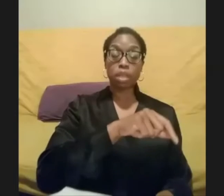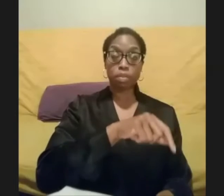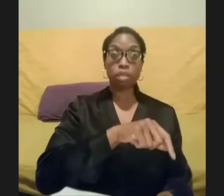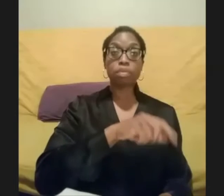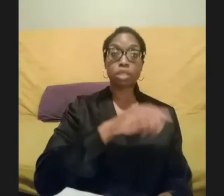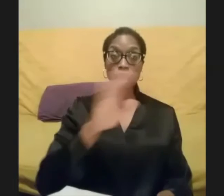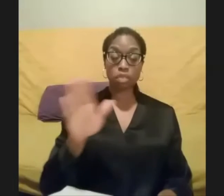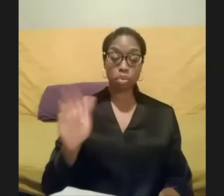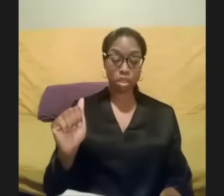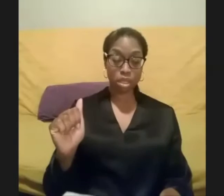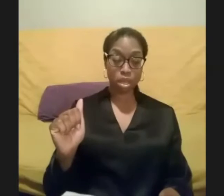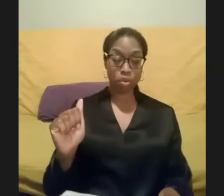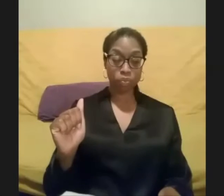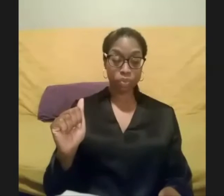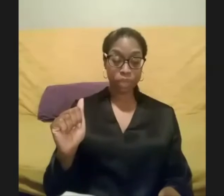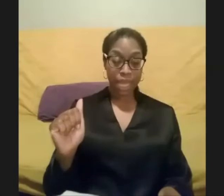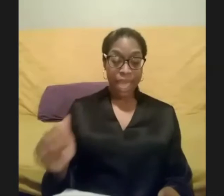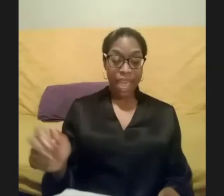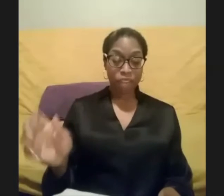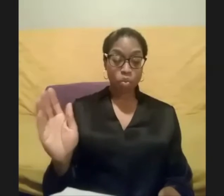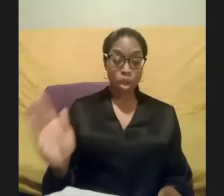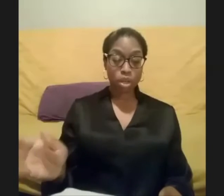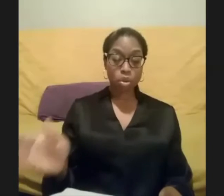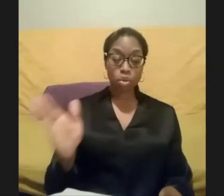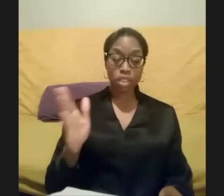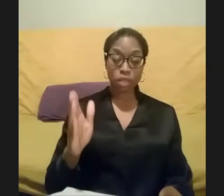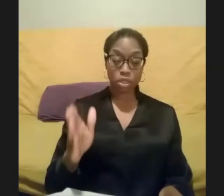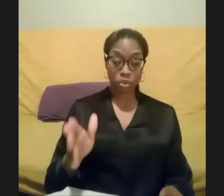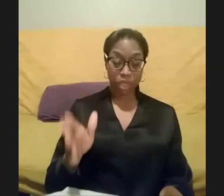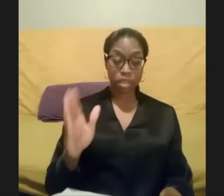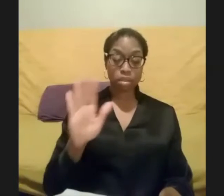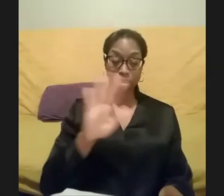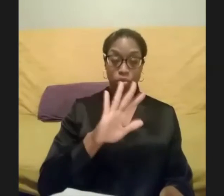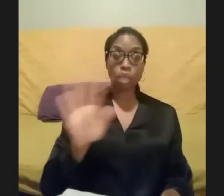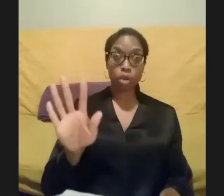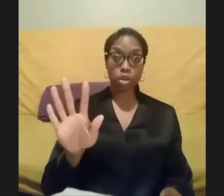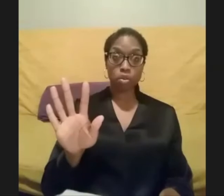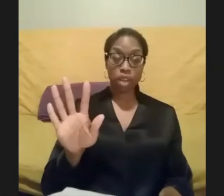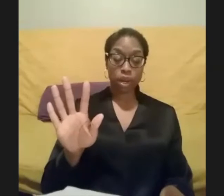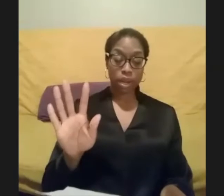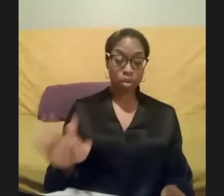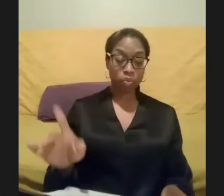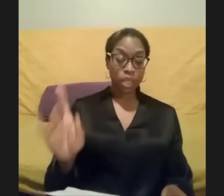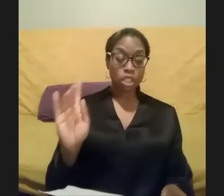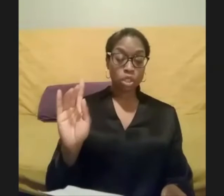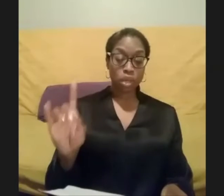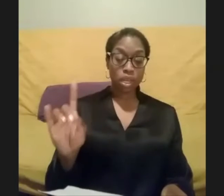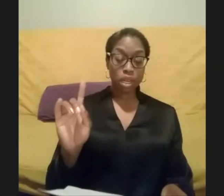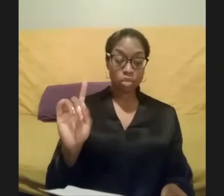people. So that's important to know. And if you want to know who needs to be screened, we're going to go over that right now. Screening is